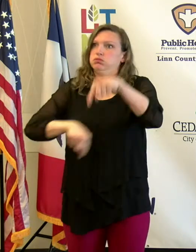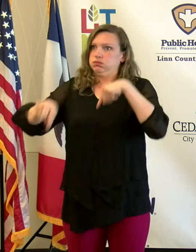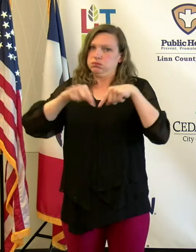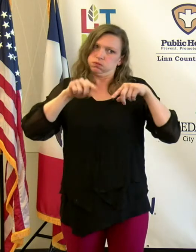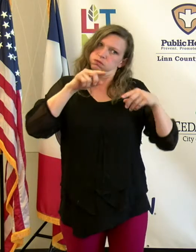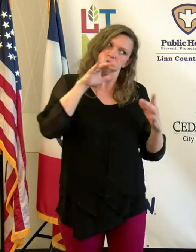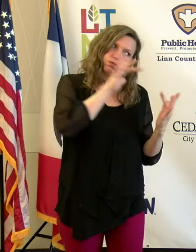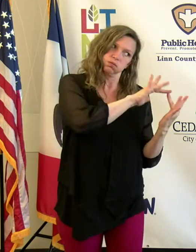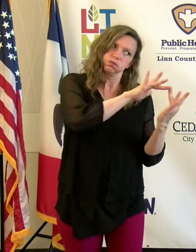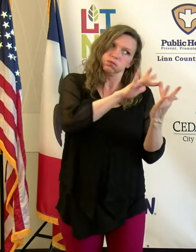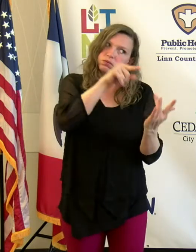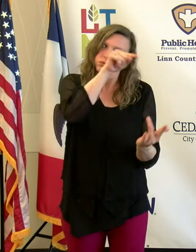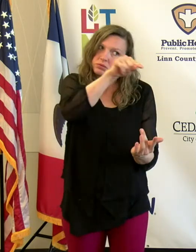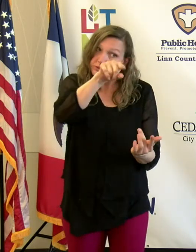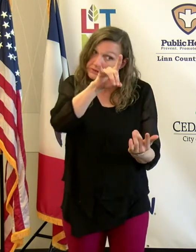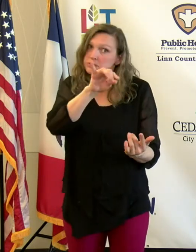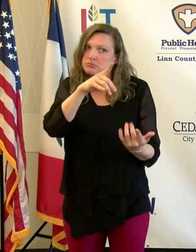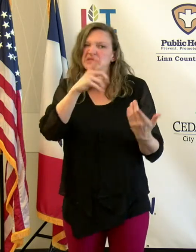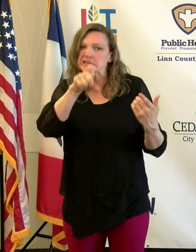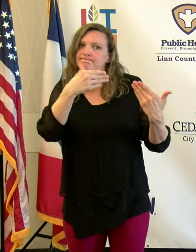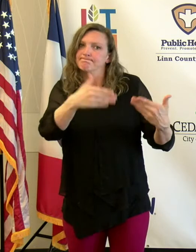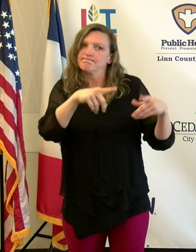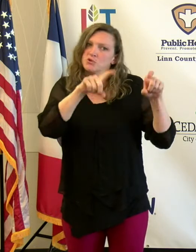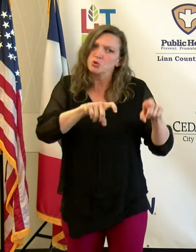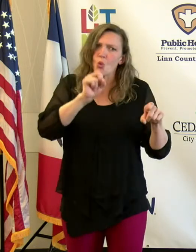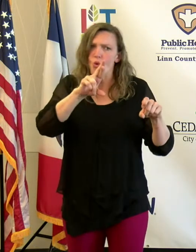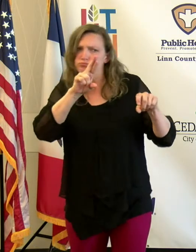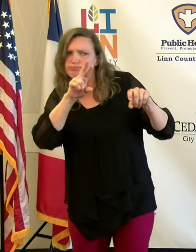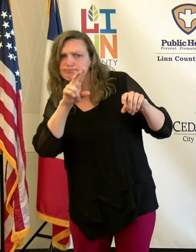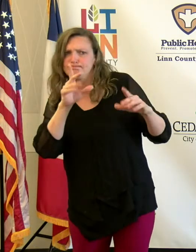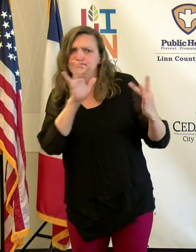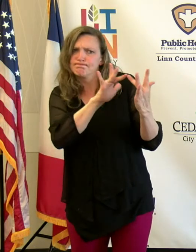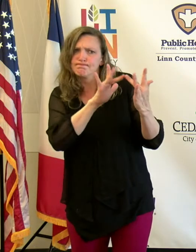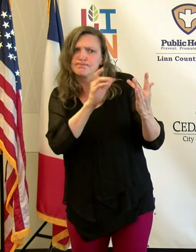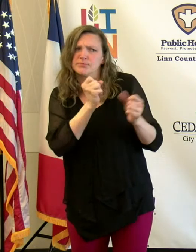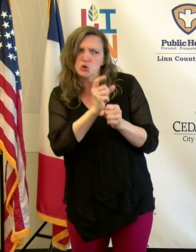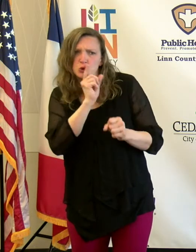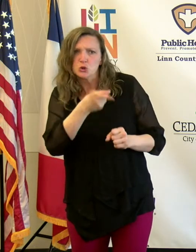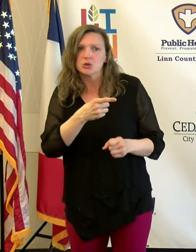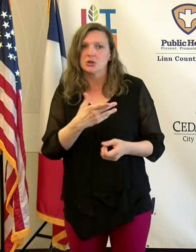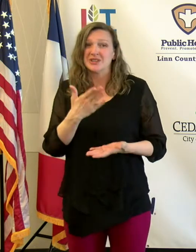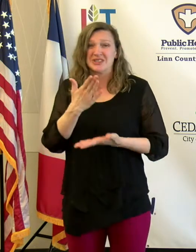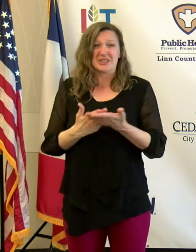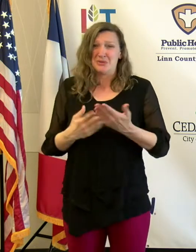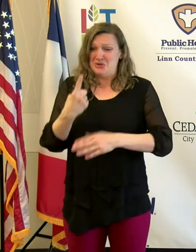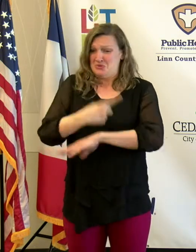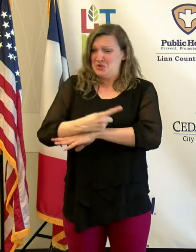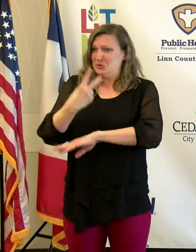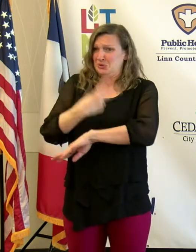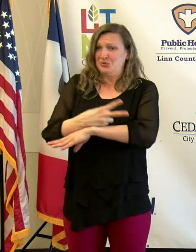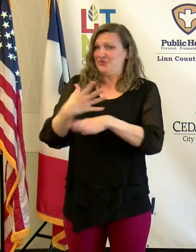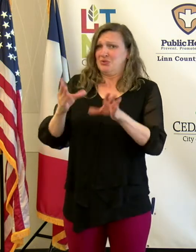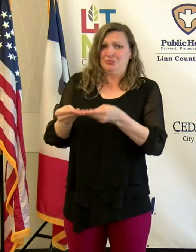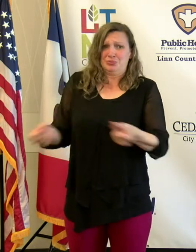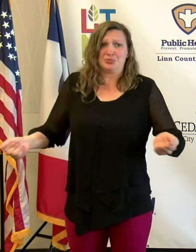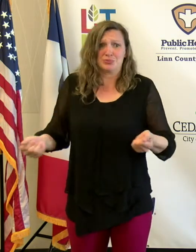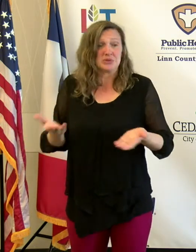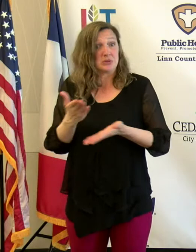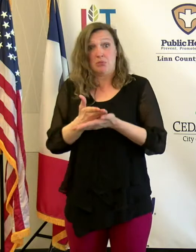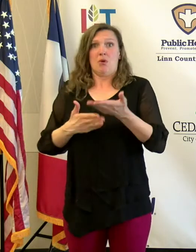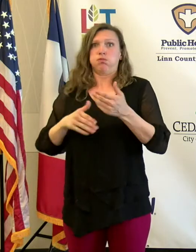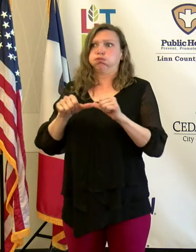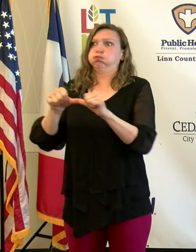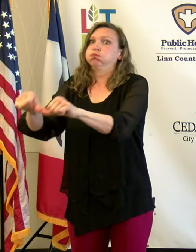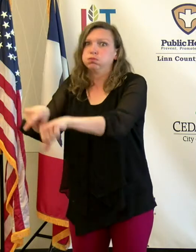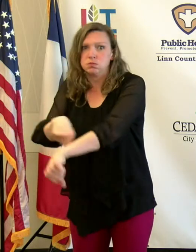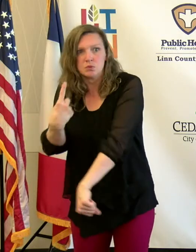ongoing. For some people, it may take a couple days before we can get all that information so that we can follow up with those individuals. It's an ongoing process. We will not put a time